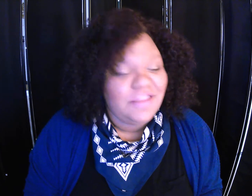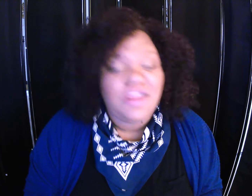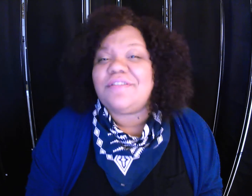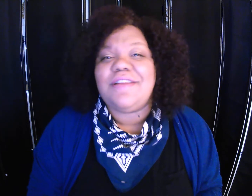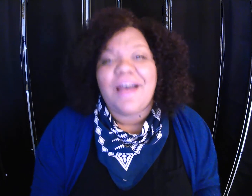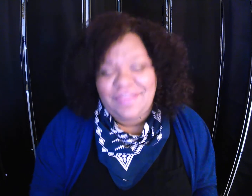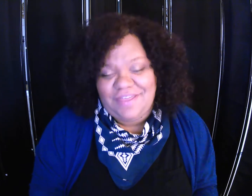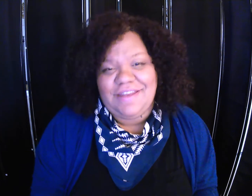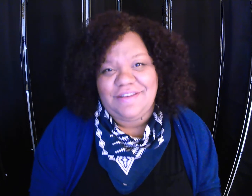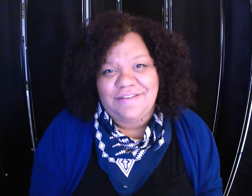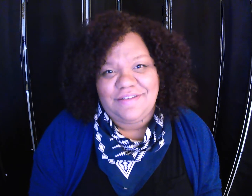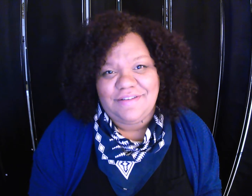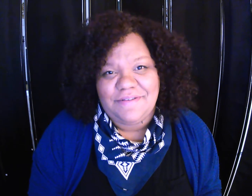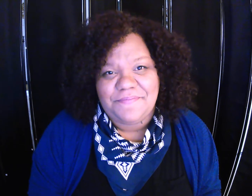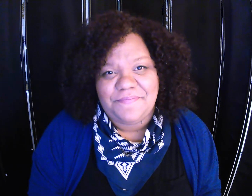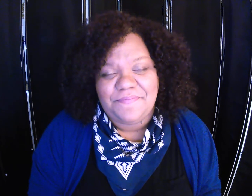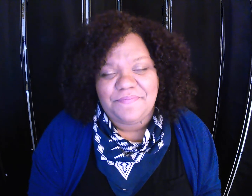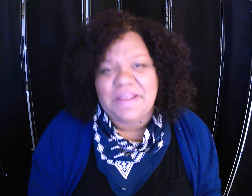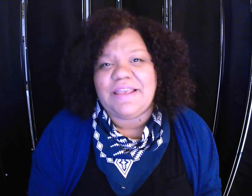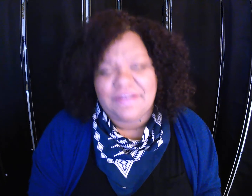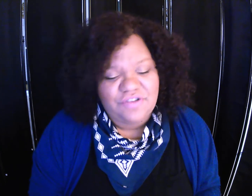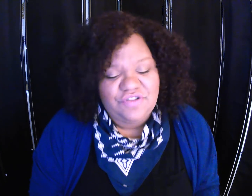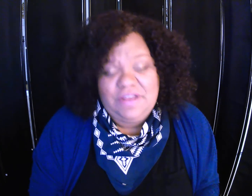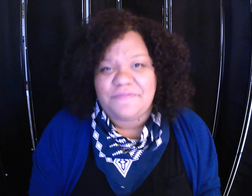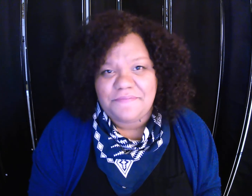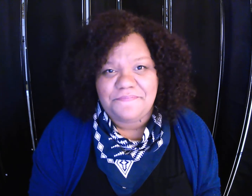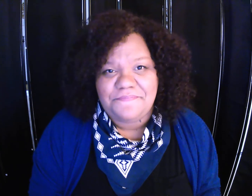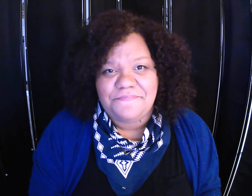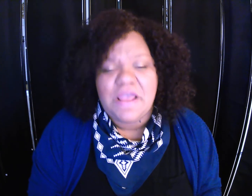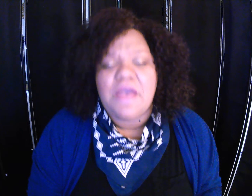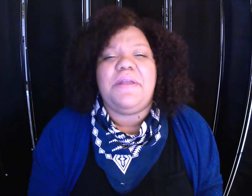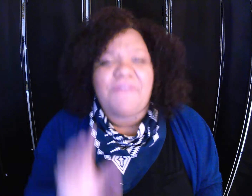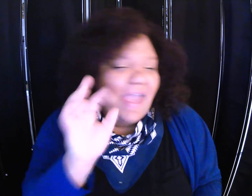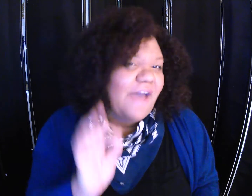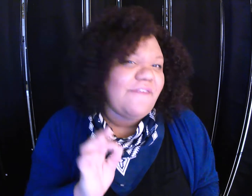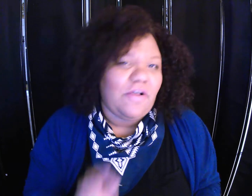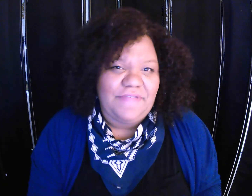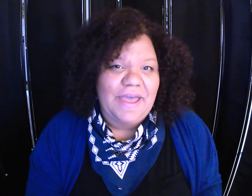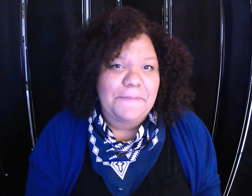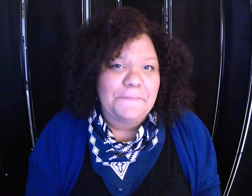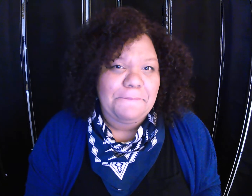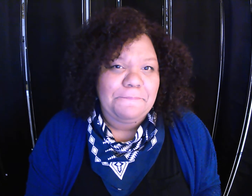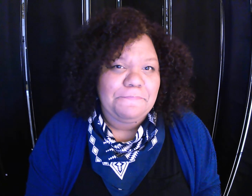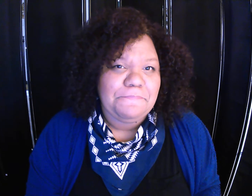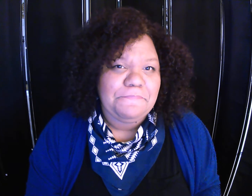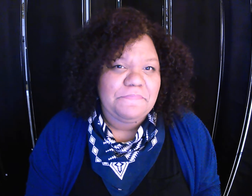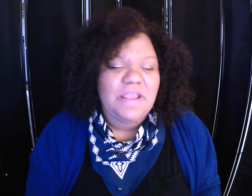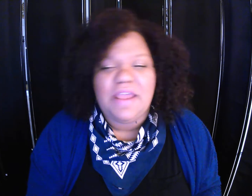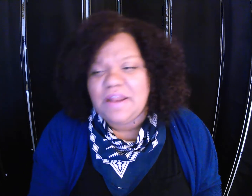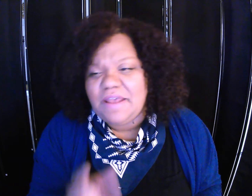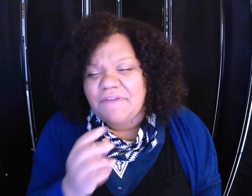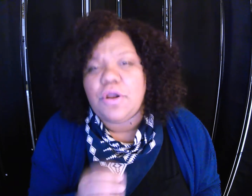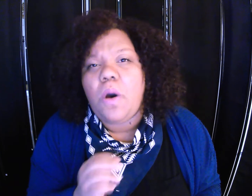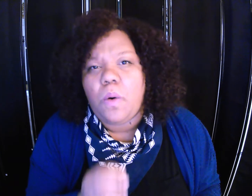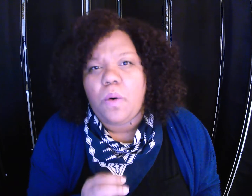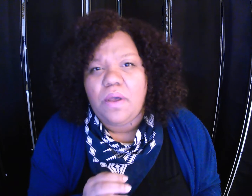there's nothing that I can achieve. But if I have all of that, and if I know how